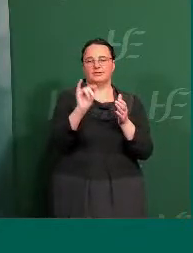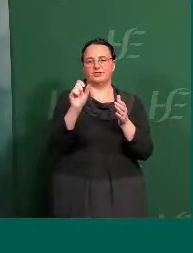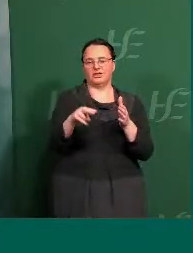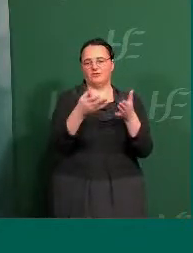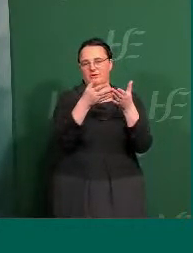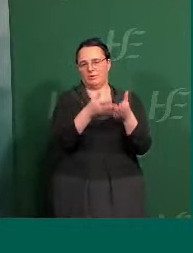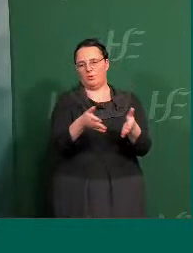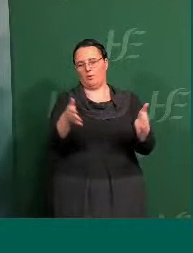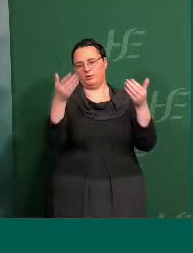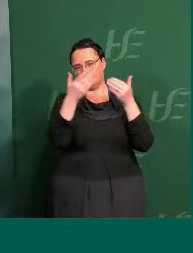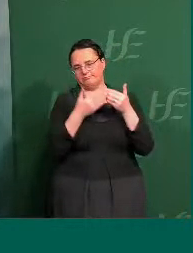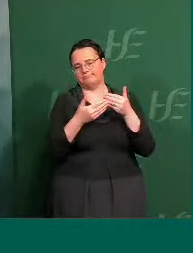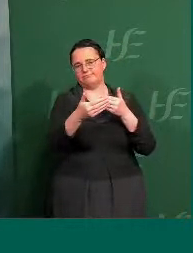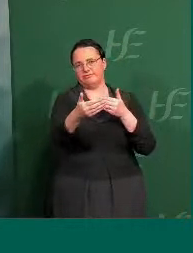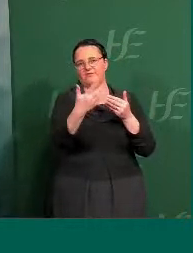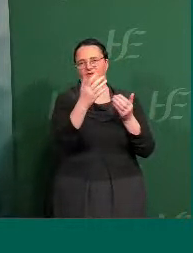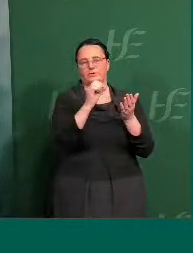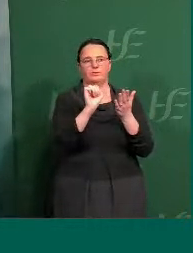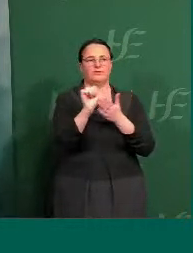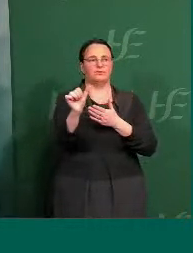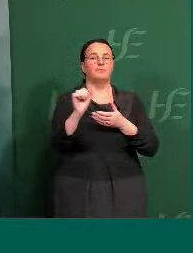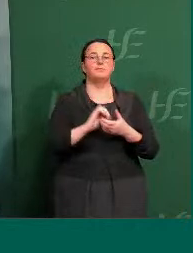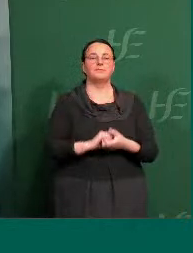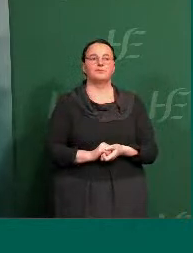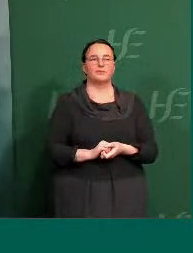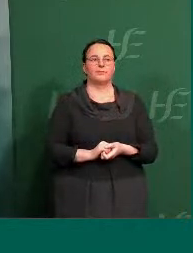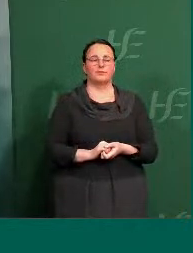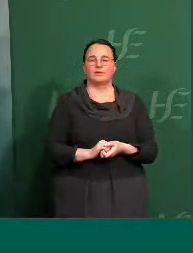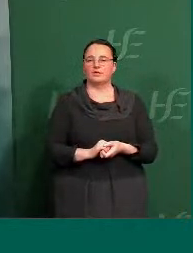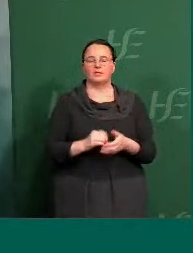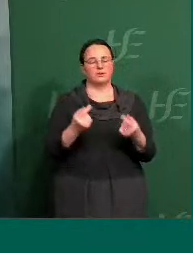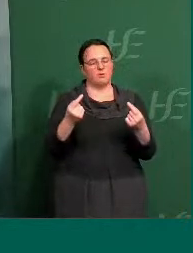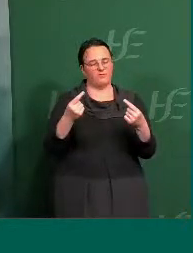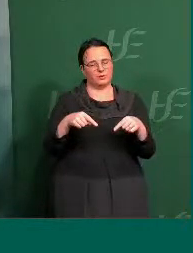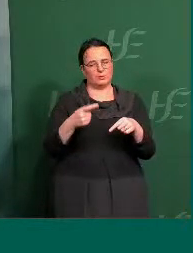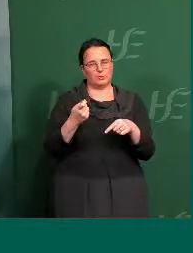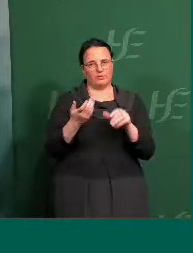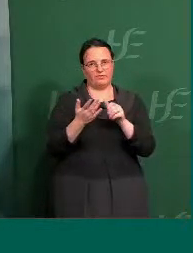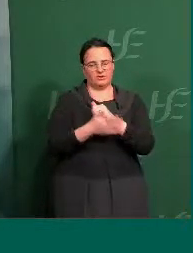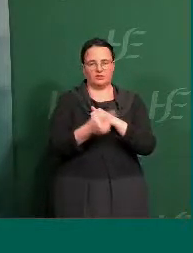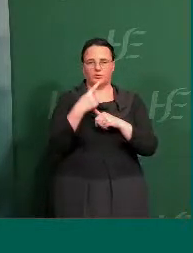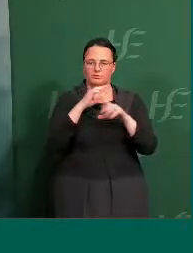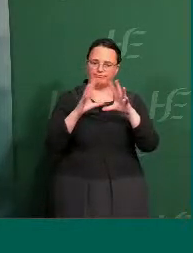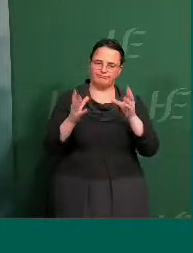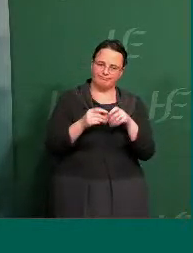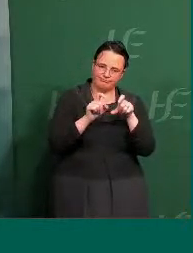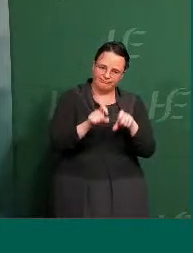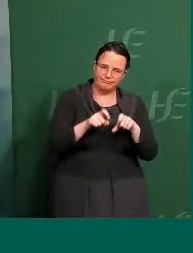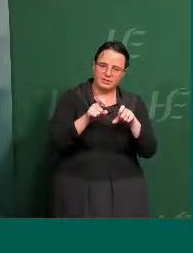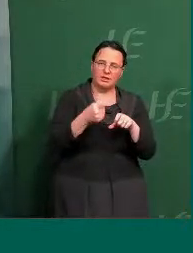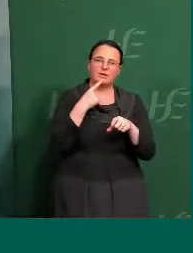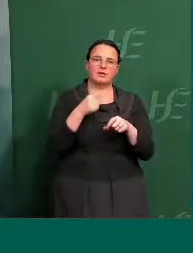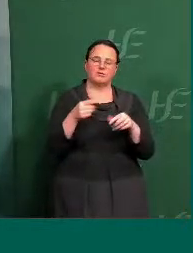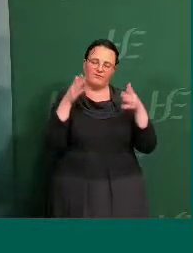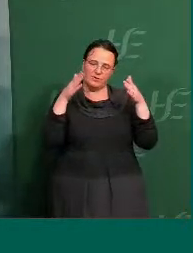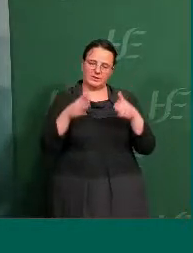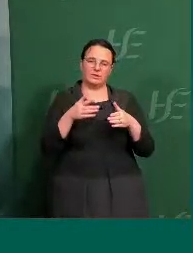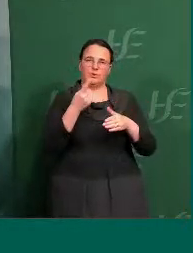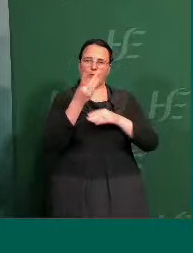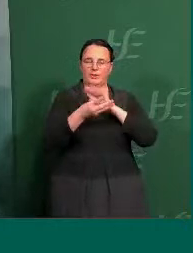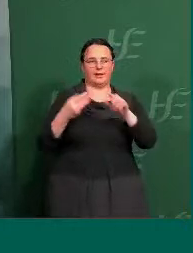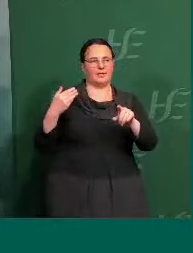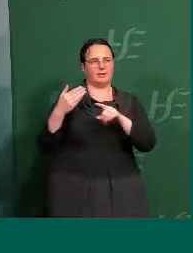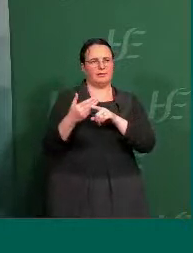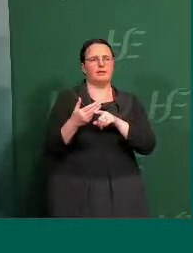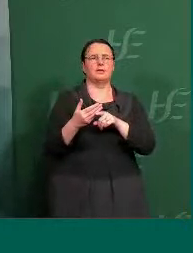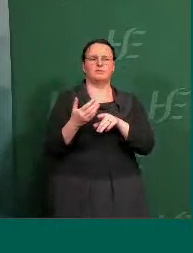January. So finally, and I'm not going to dwell on this, is really the focus has been in the last week, and some of this is work that's been